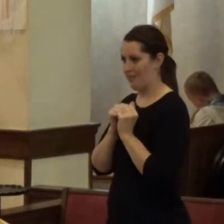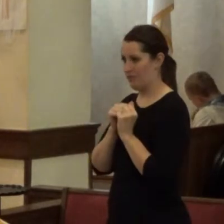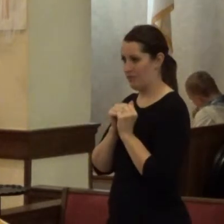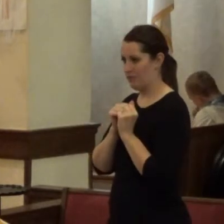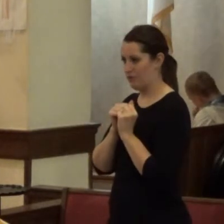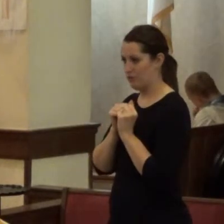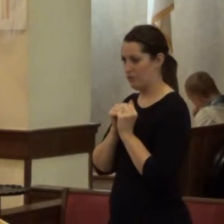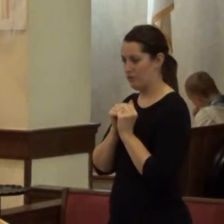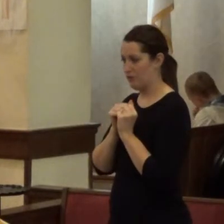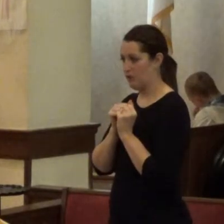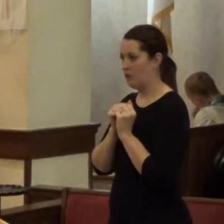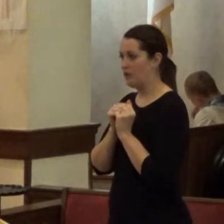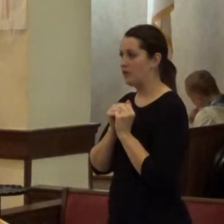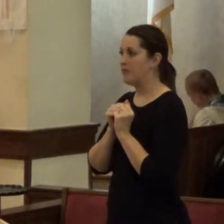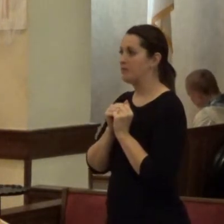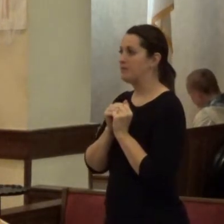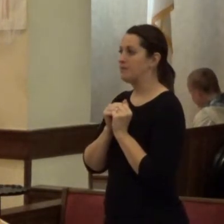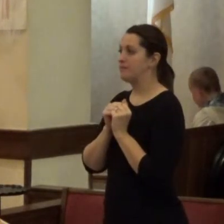together.